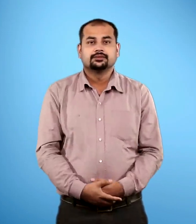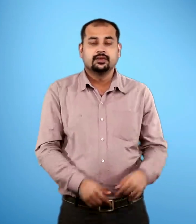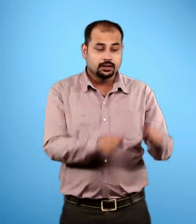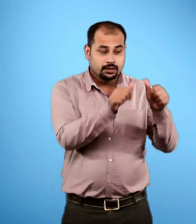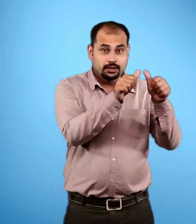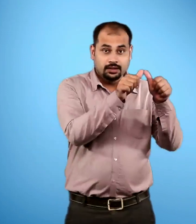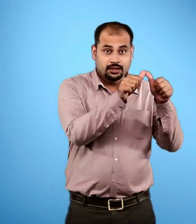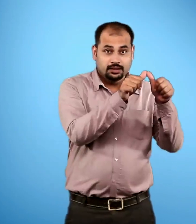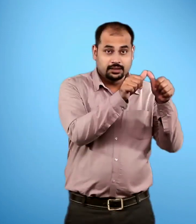A.